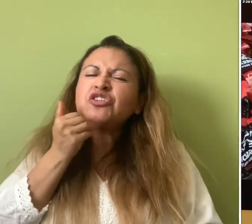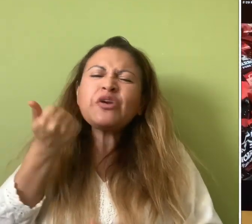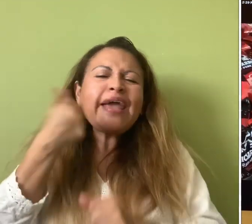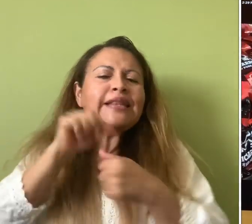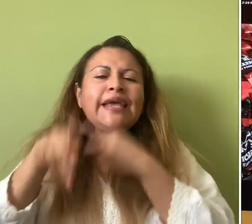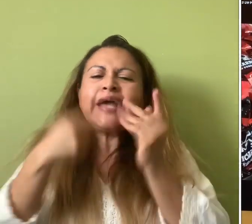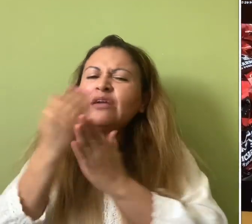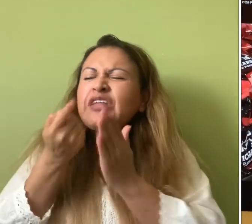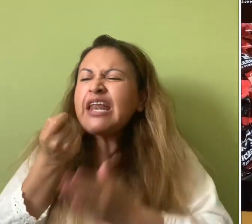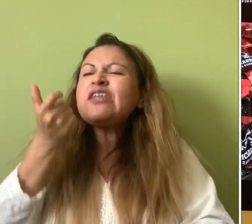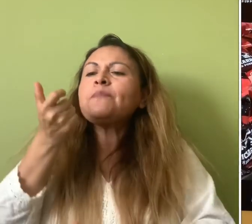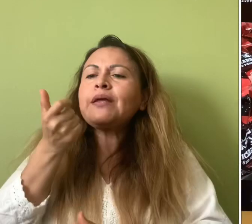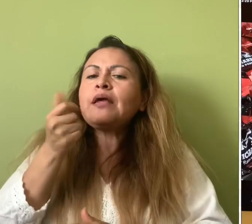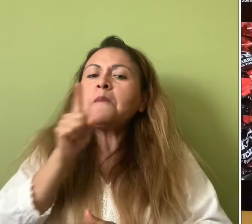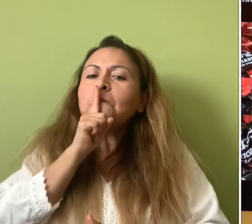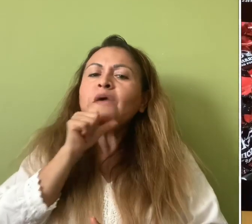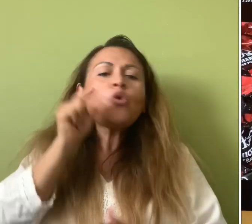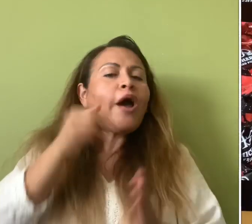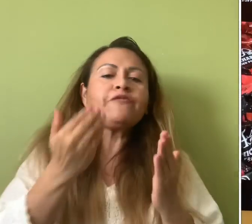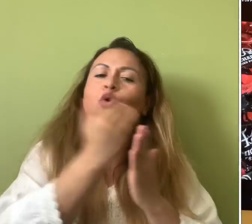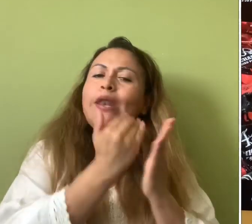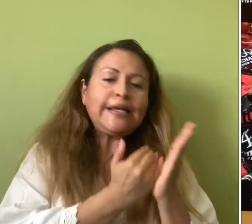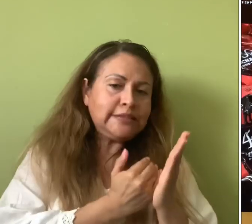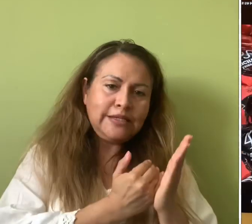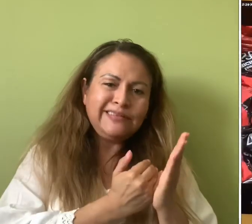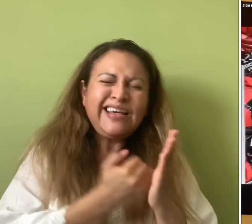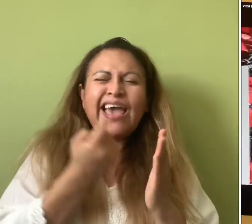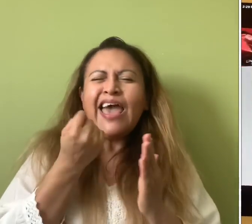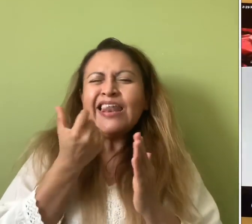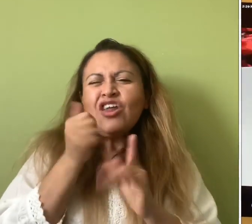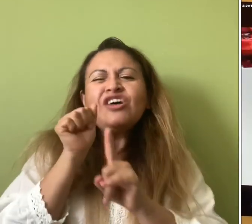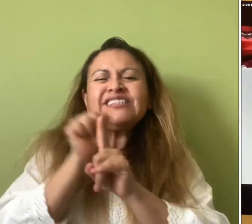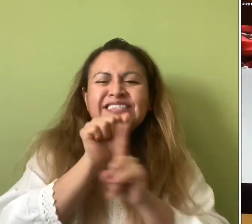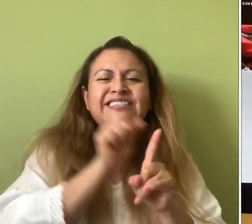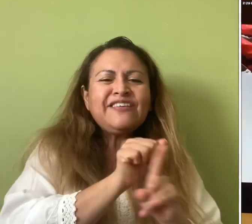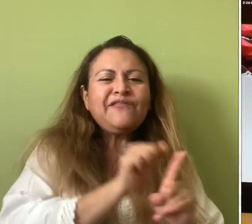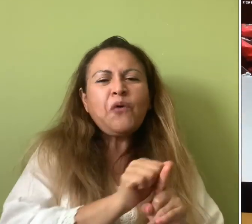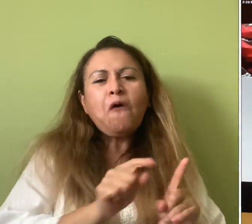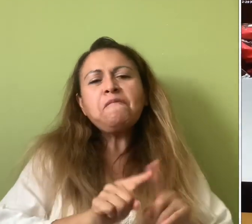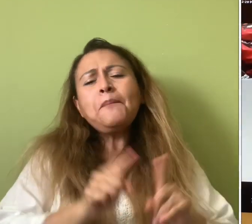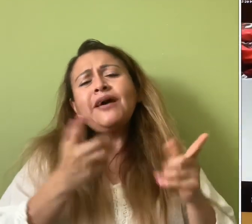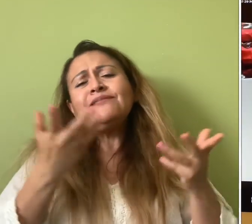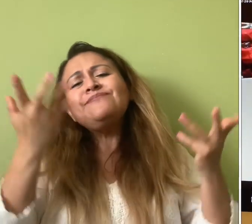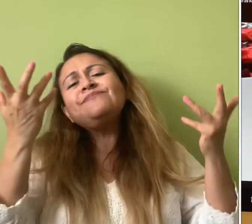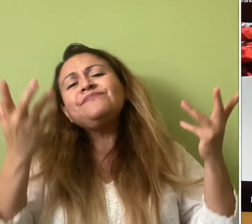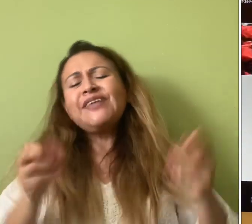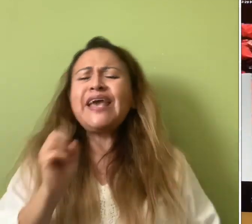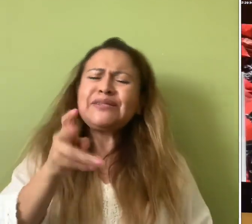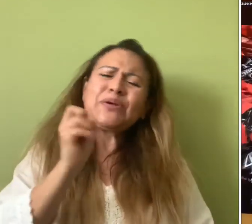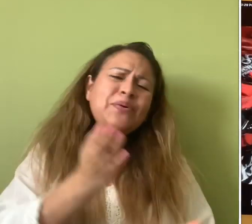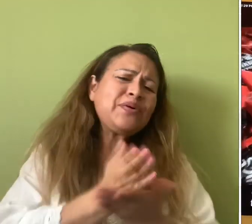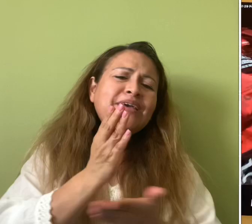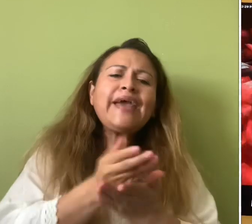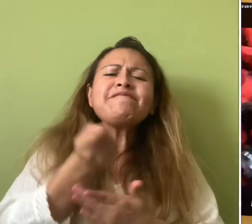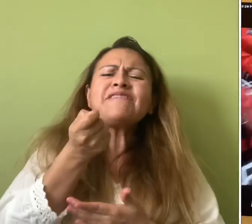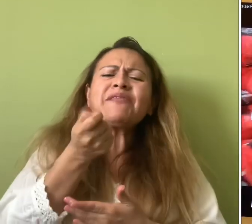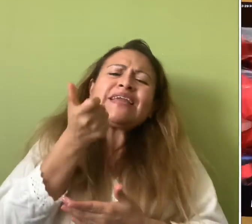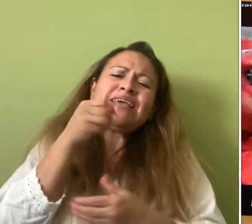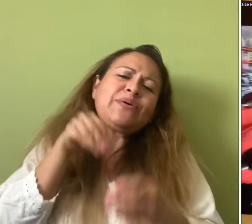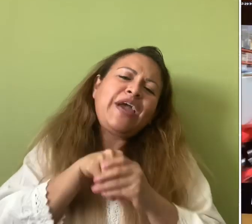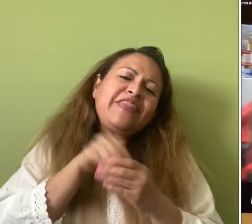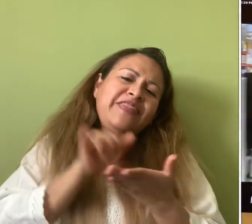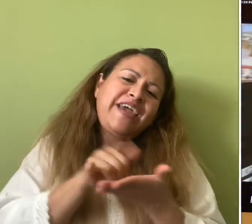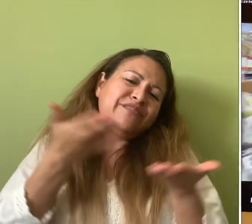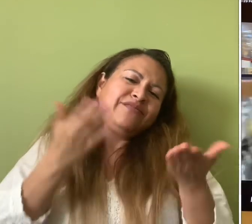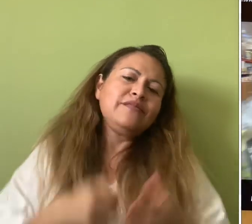per serving, you don't have to list it in there. A little deceitful, right? But it's okay because there's so little in there. And then